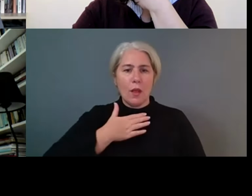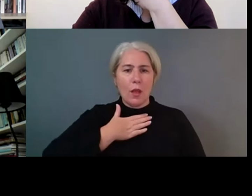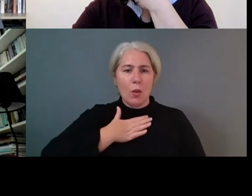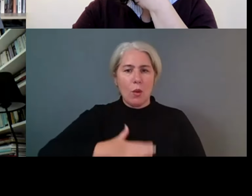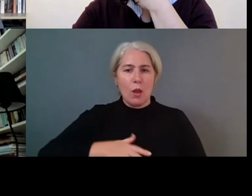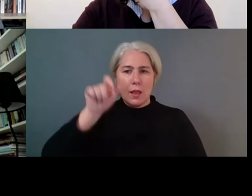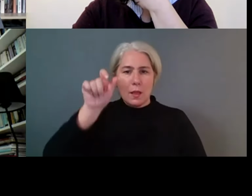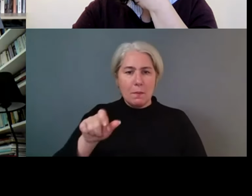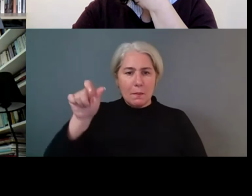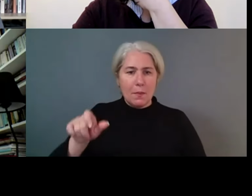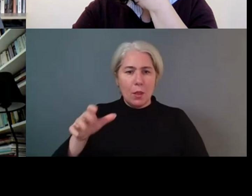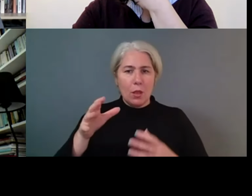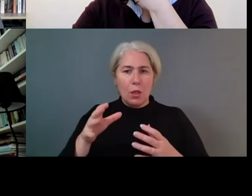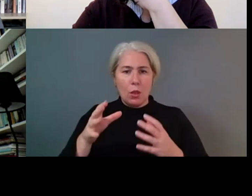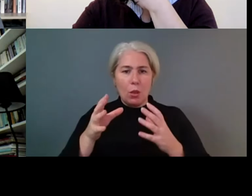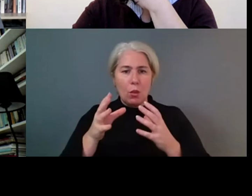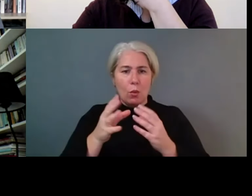Our membership.